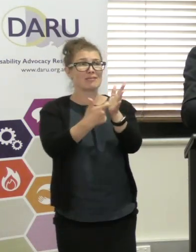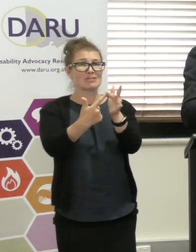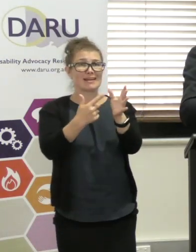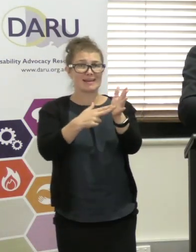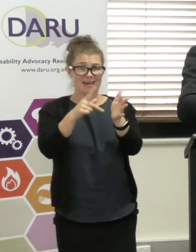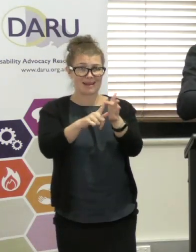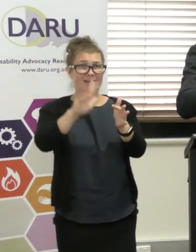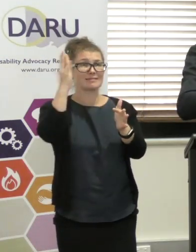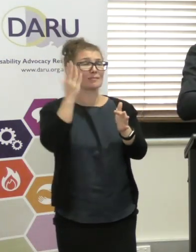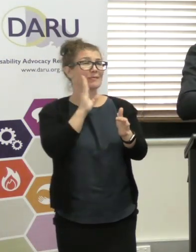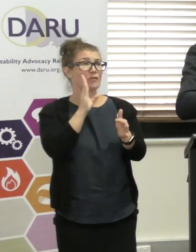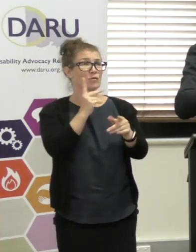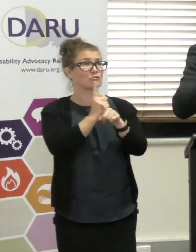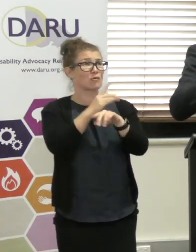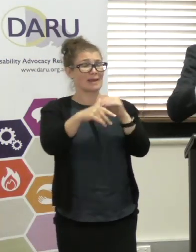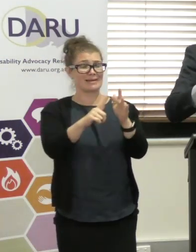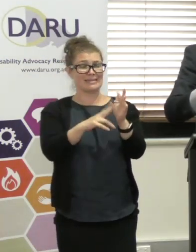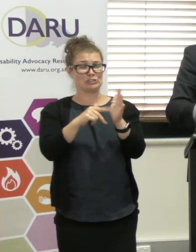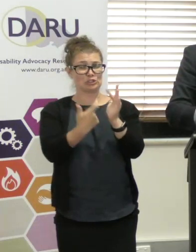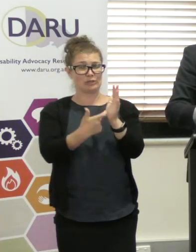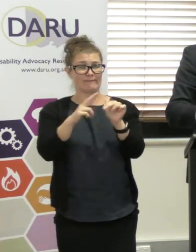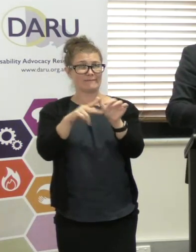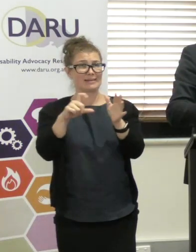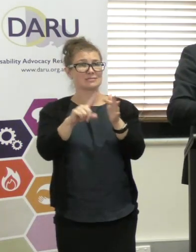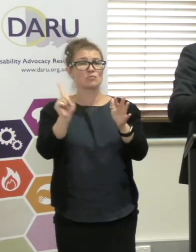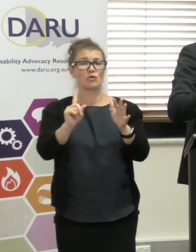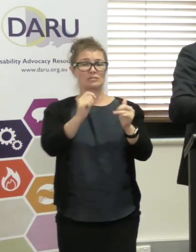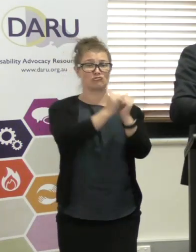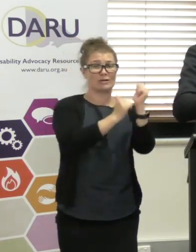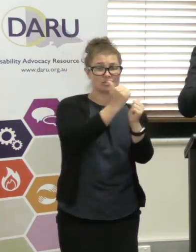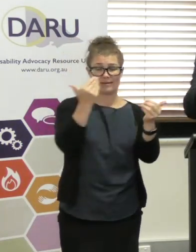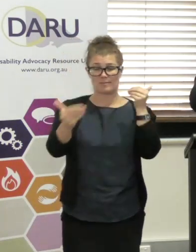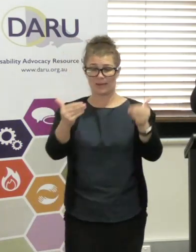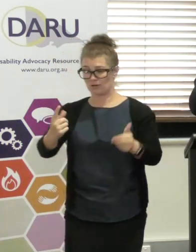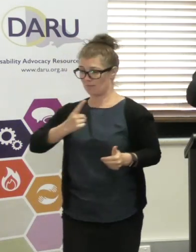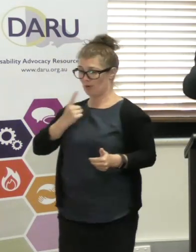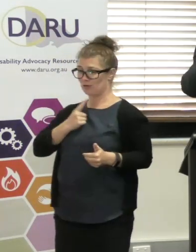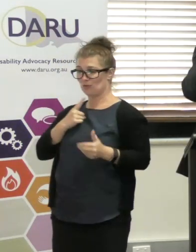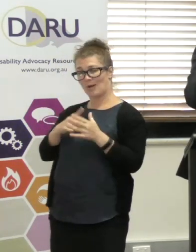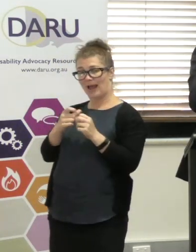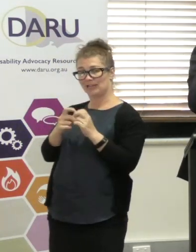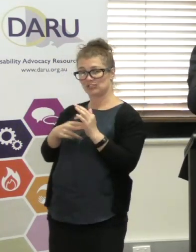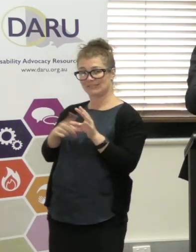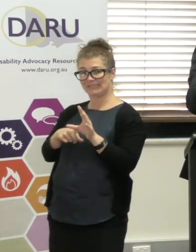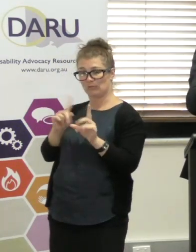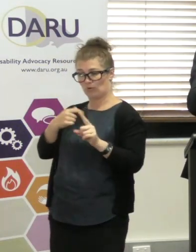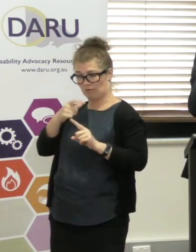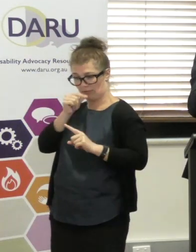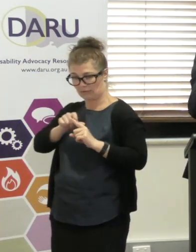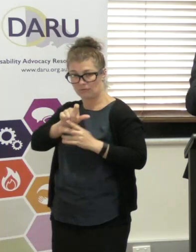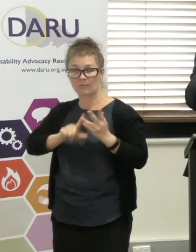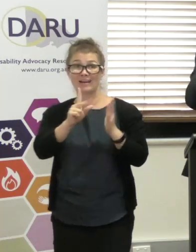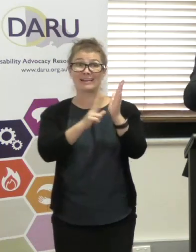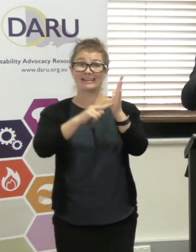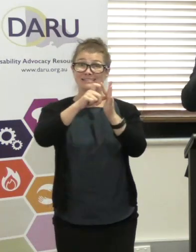interface of structure versus personal agency. Now, a bit of a techo term, but the National Disability Insurance